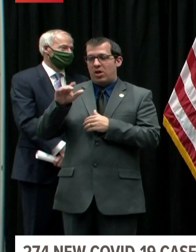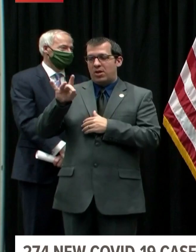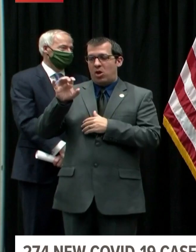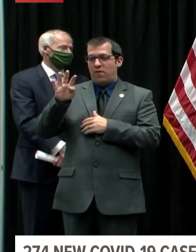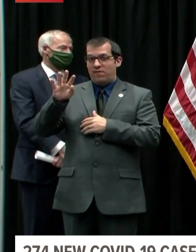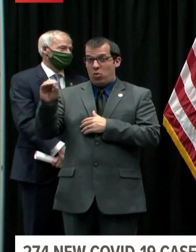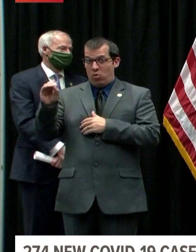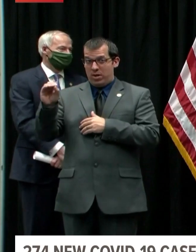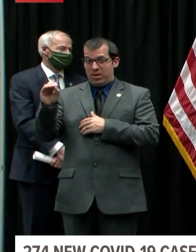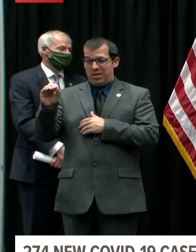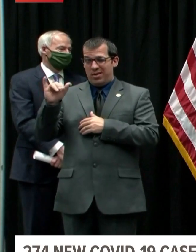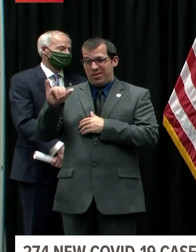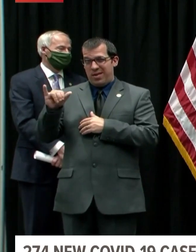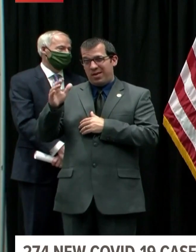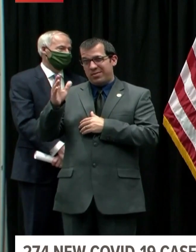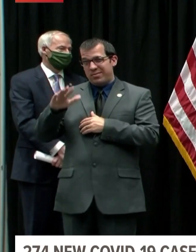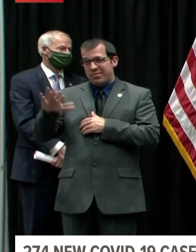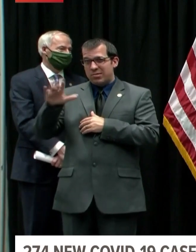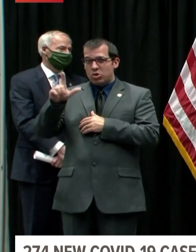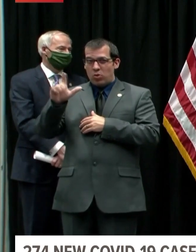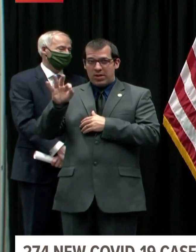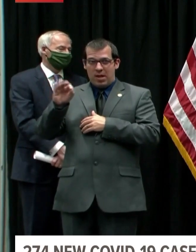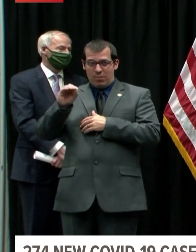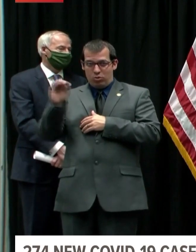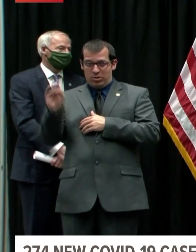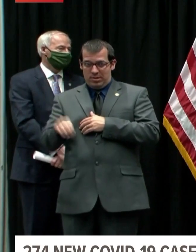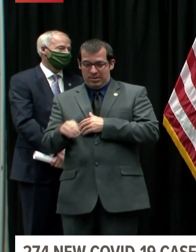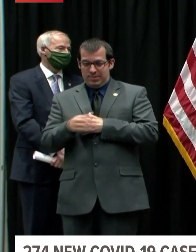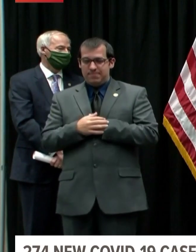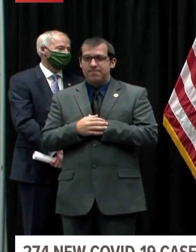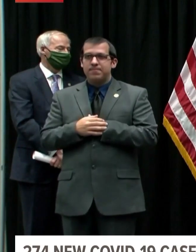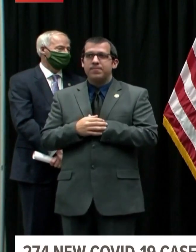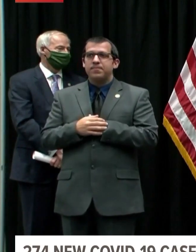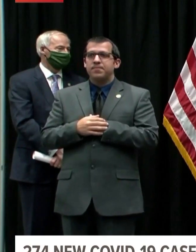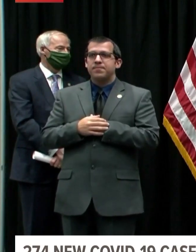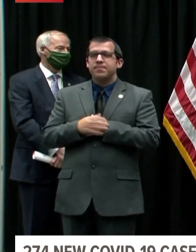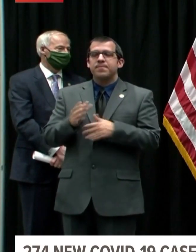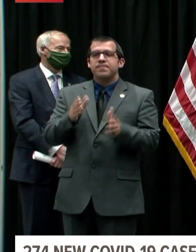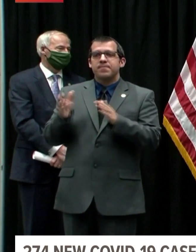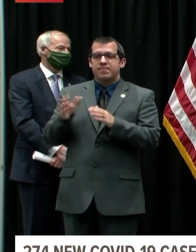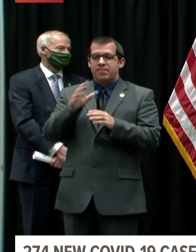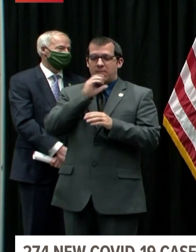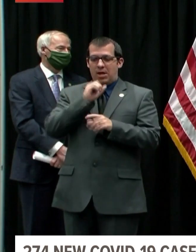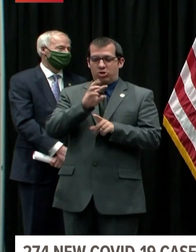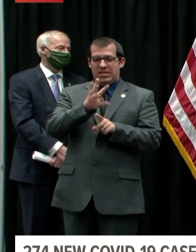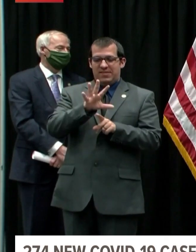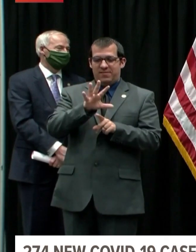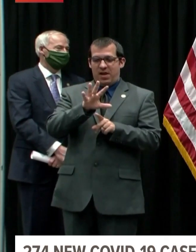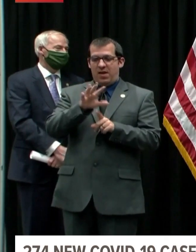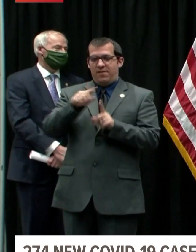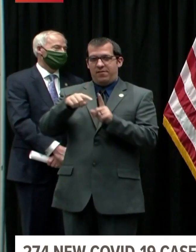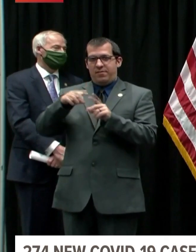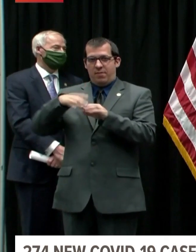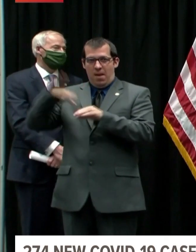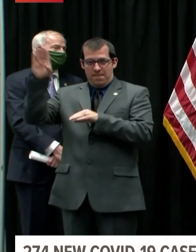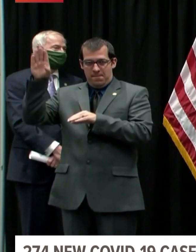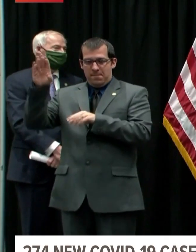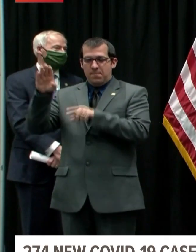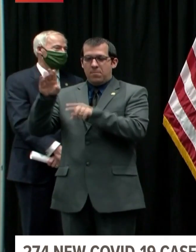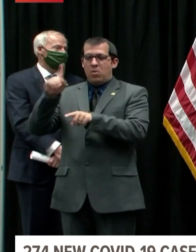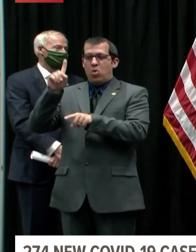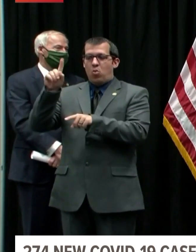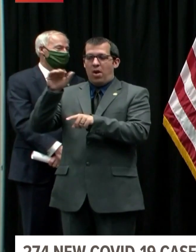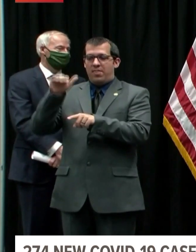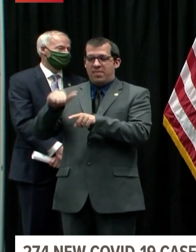3,840, and this is 29%. And then in the 65 plus age group, it's